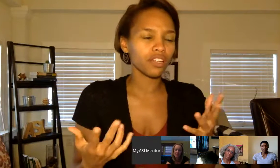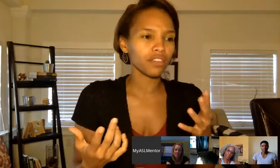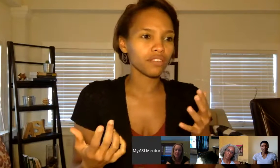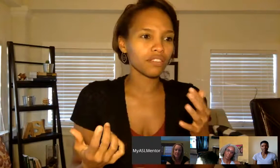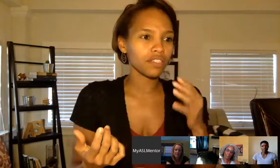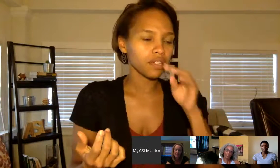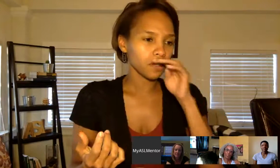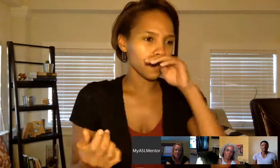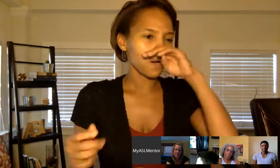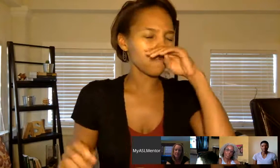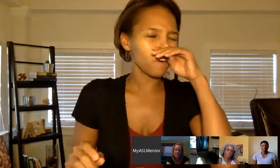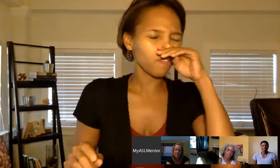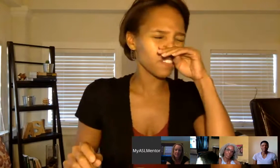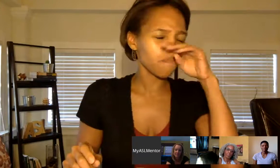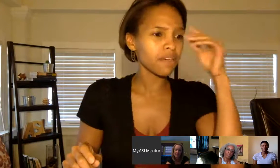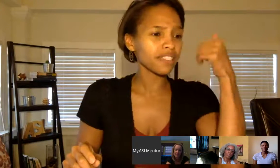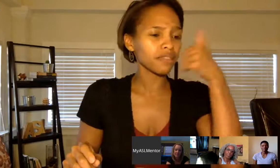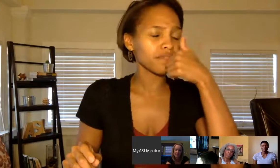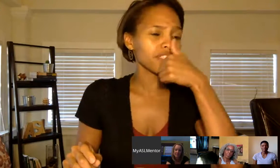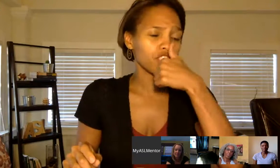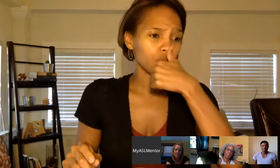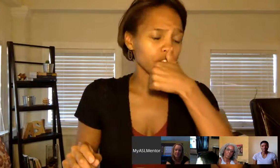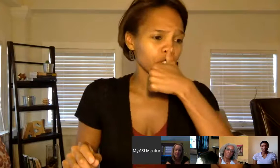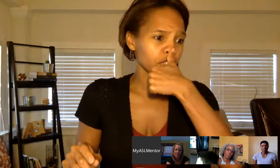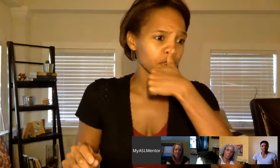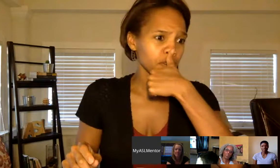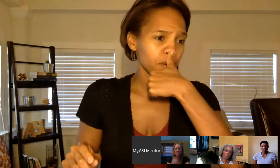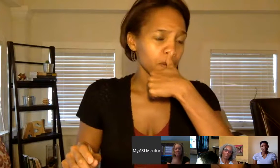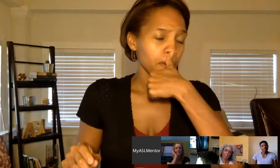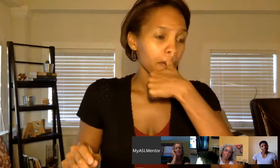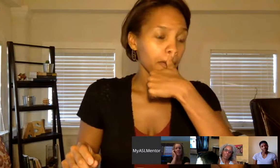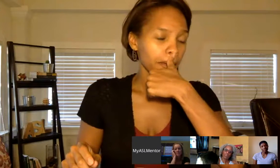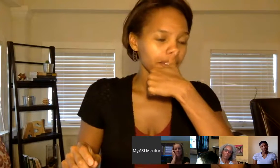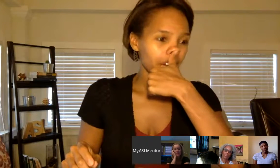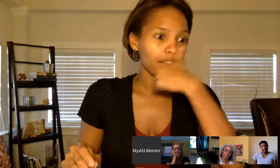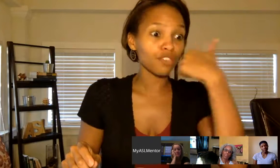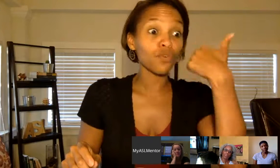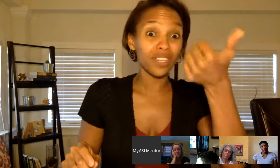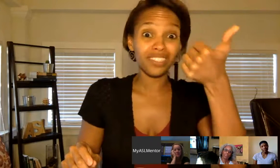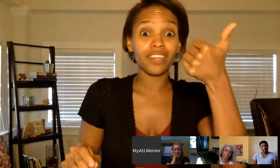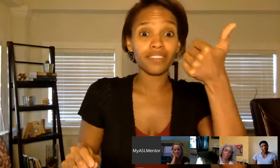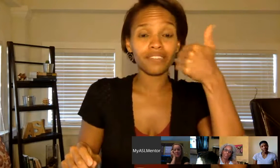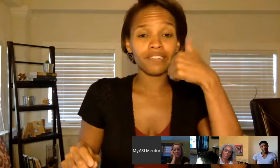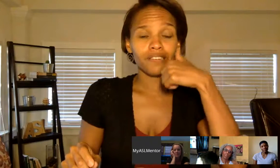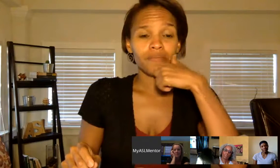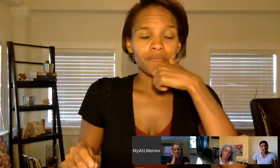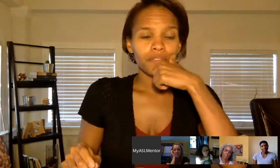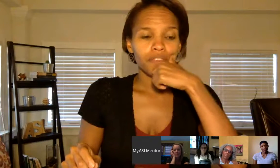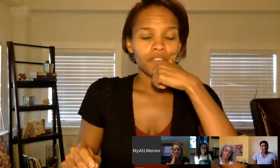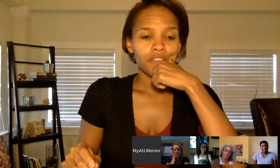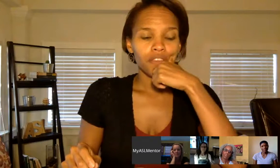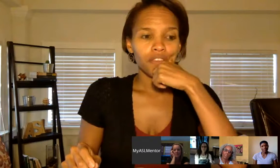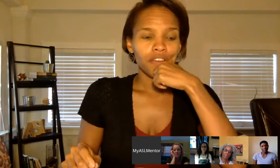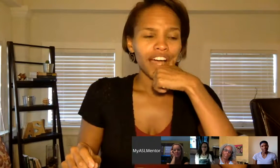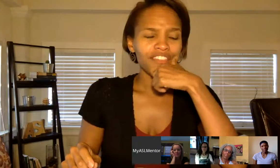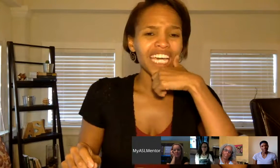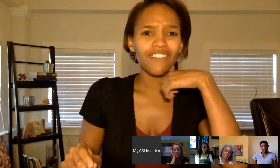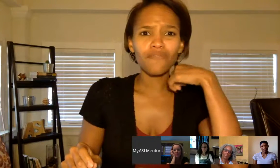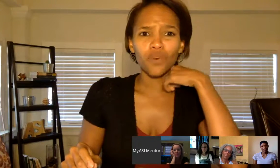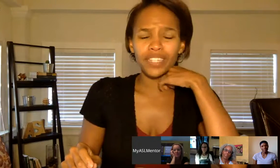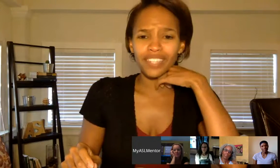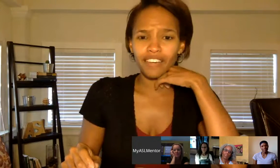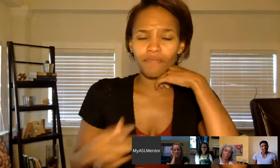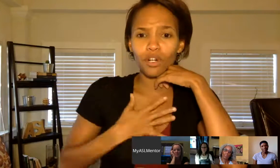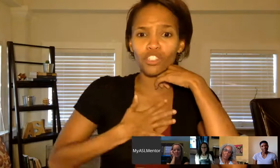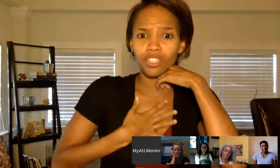discriminatory things. One was a Muslim situation, and I was voicing. I think if